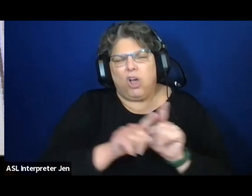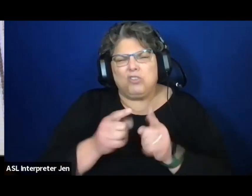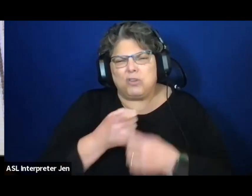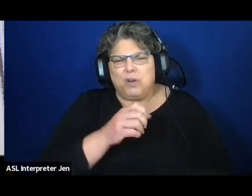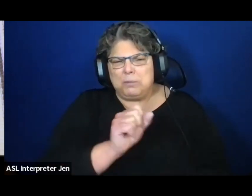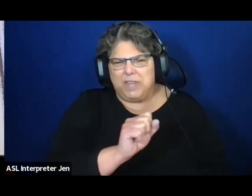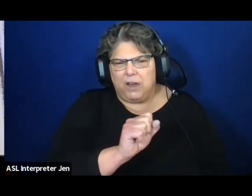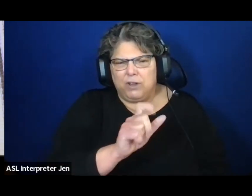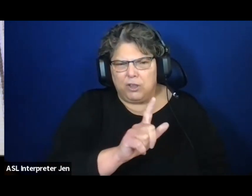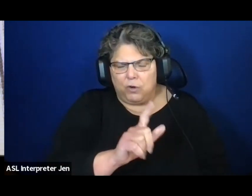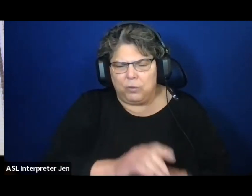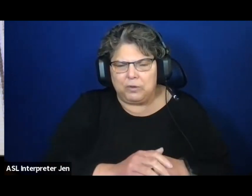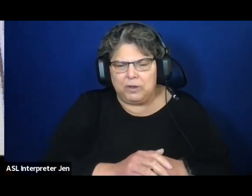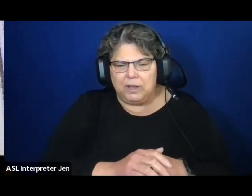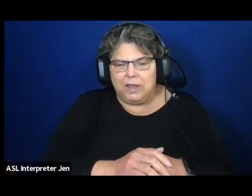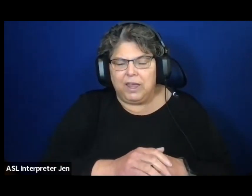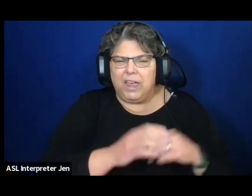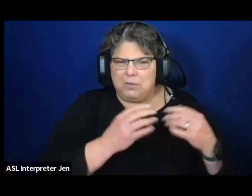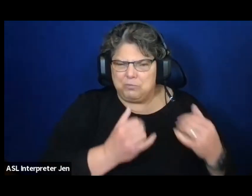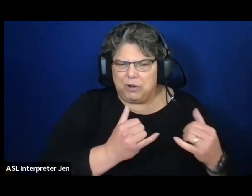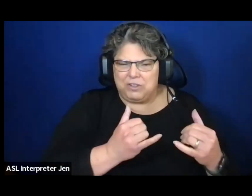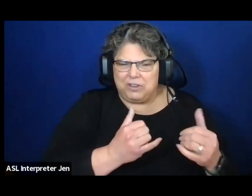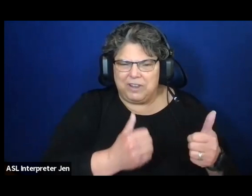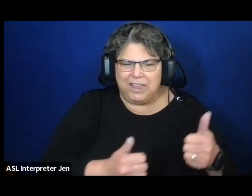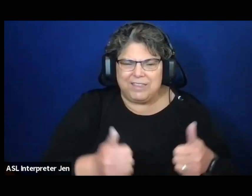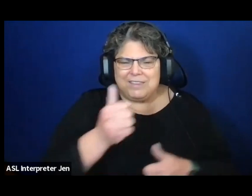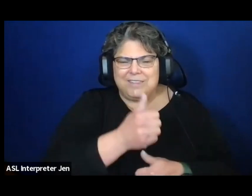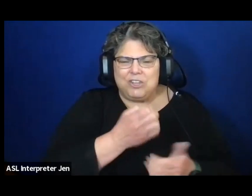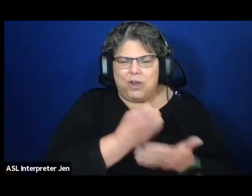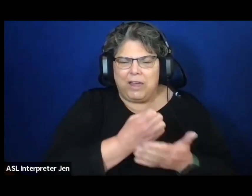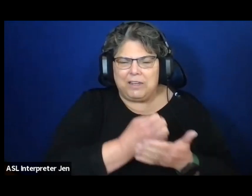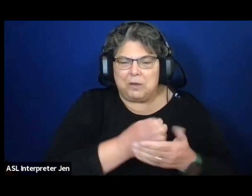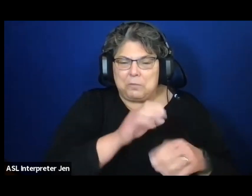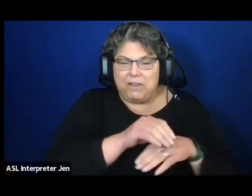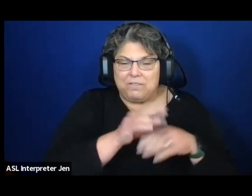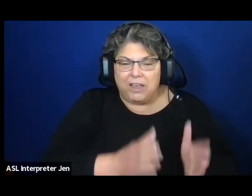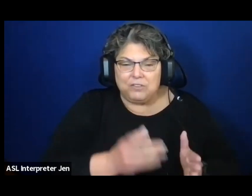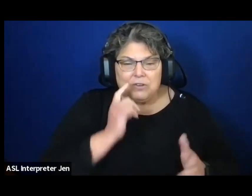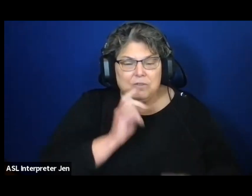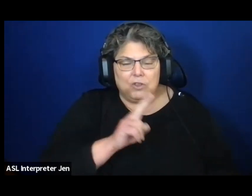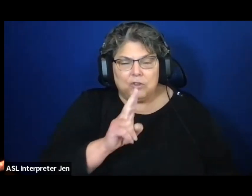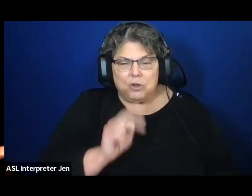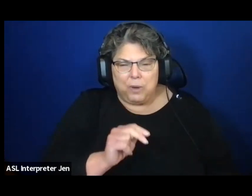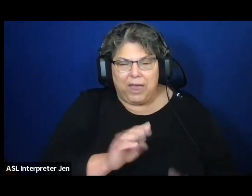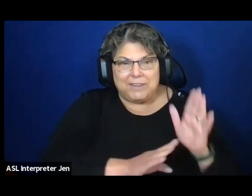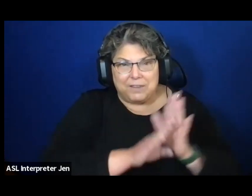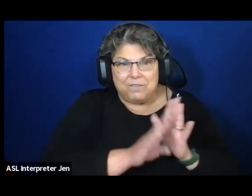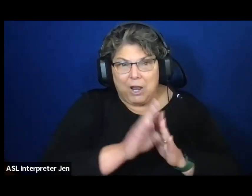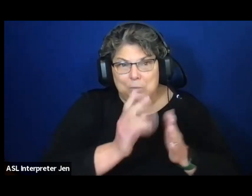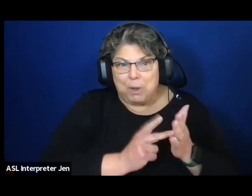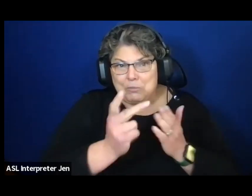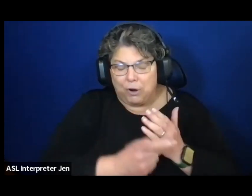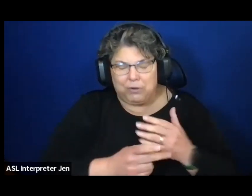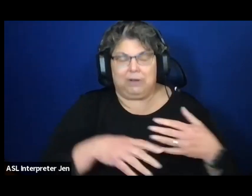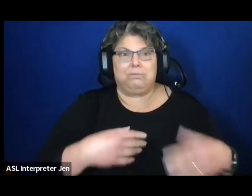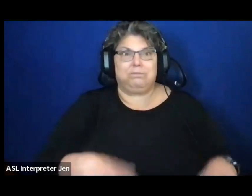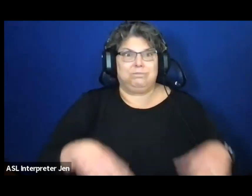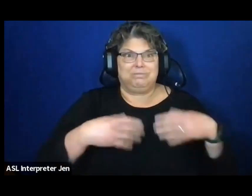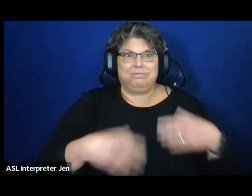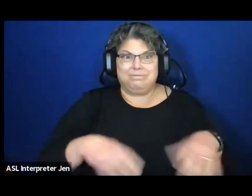the Senior Economic Advisor for the United Nations Development Program. I know!